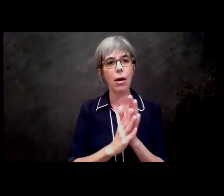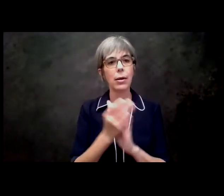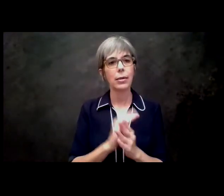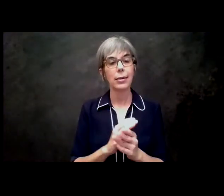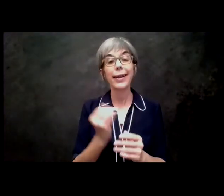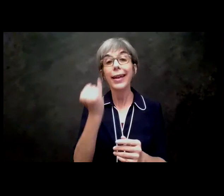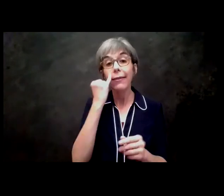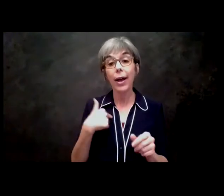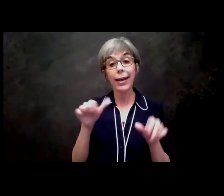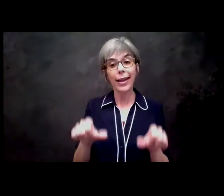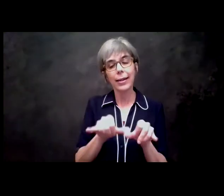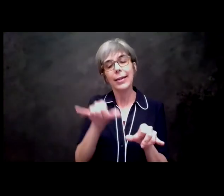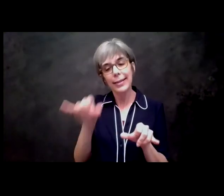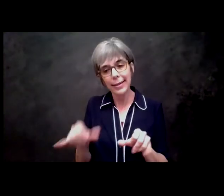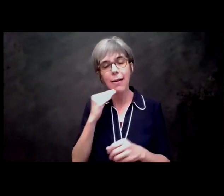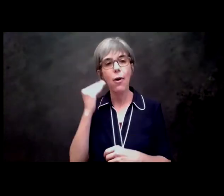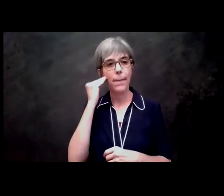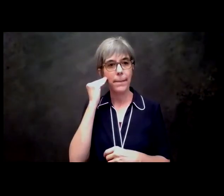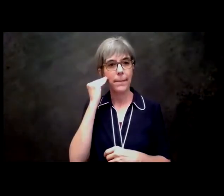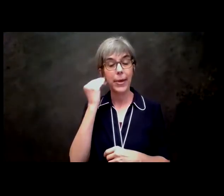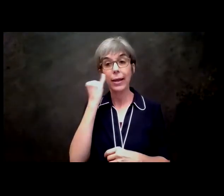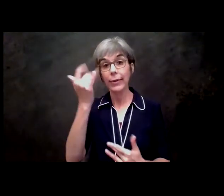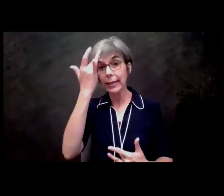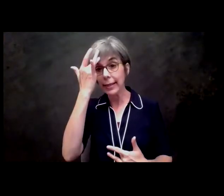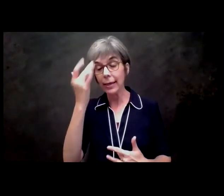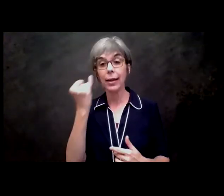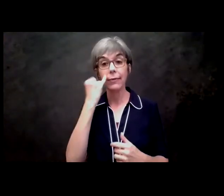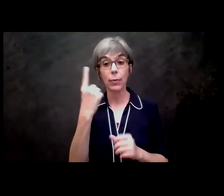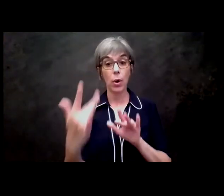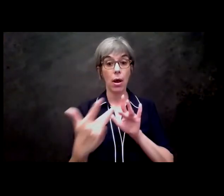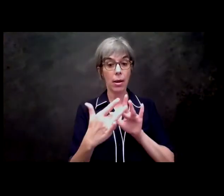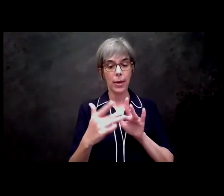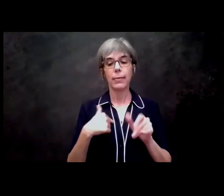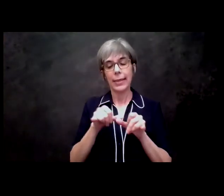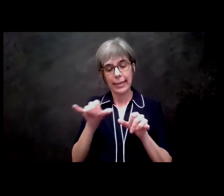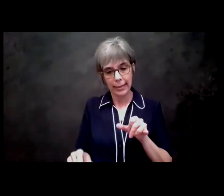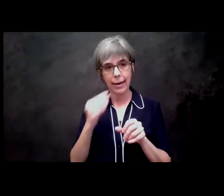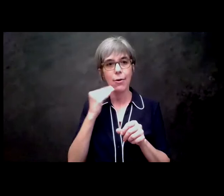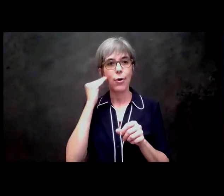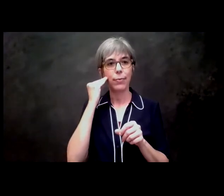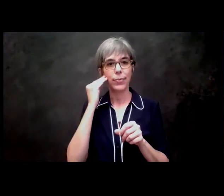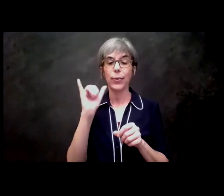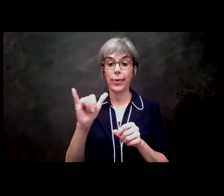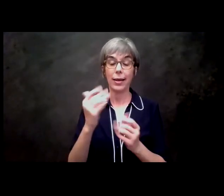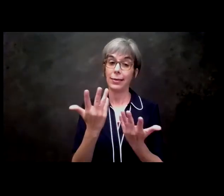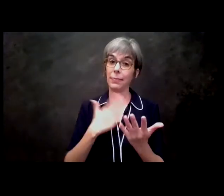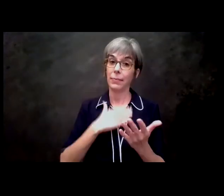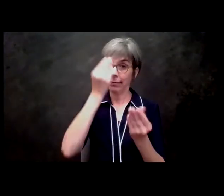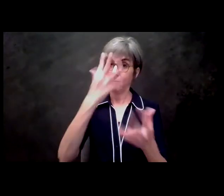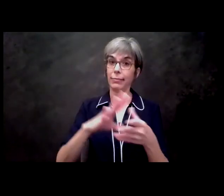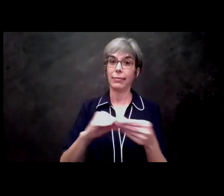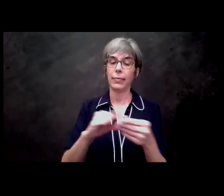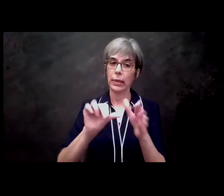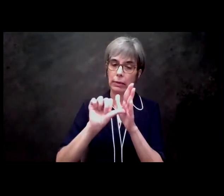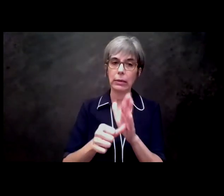when we're sick or have been identified as contact. That's what I have to say. And as